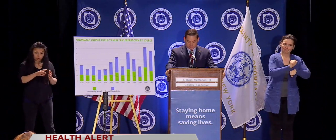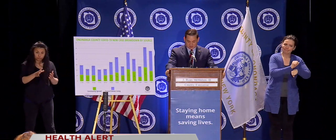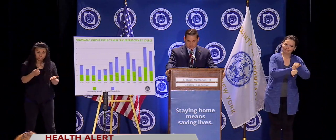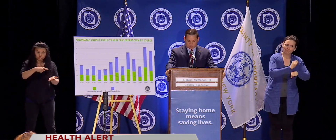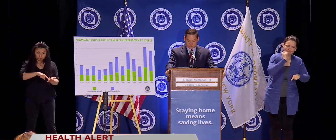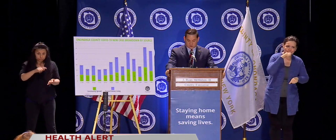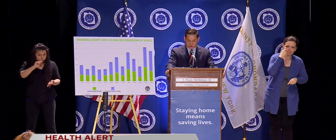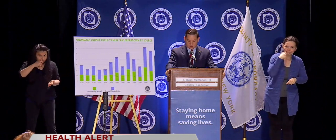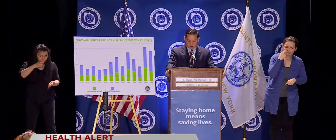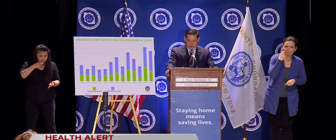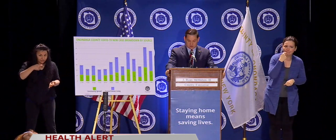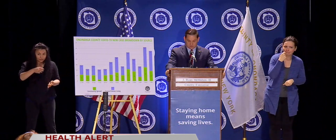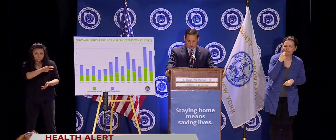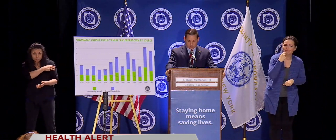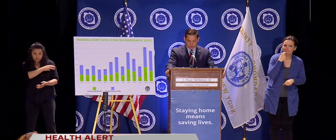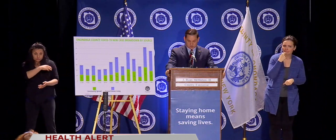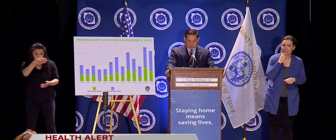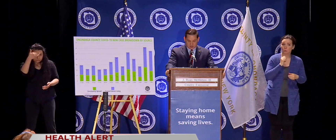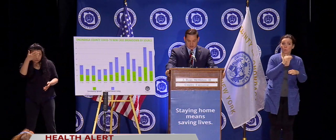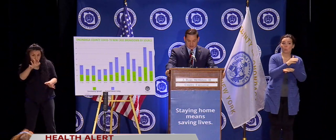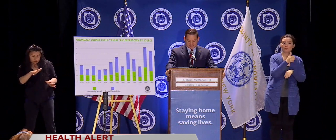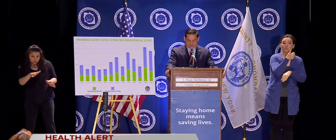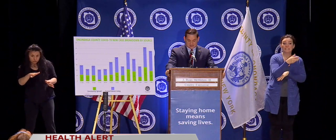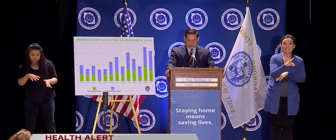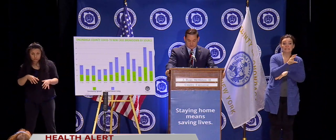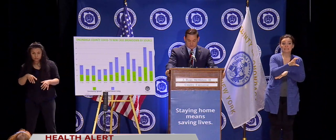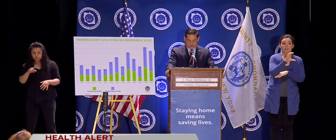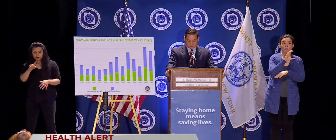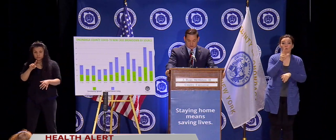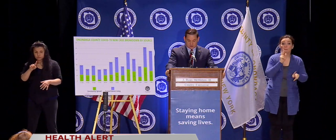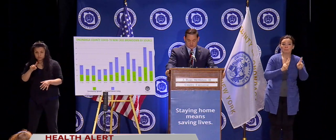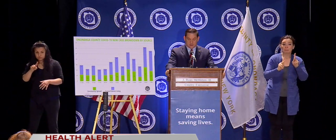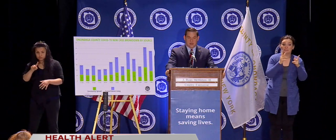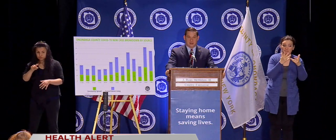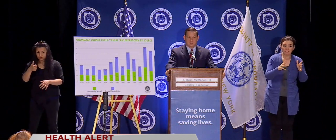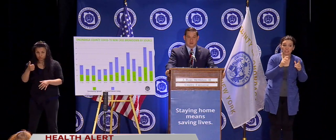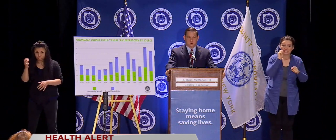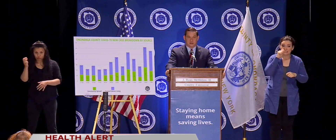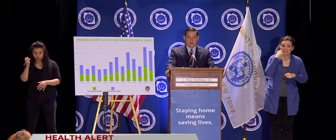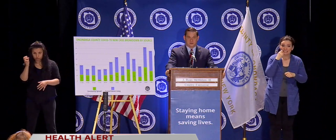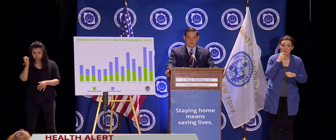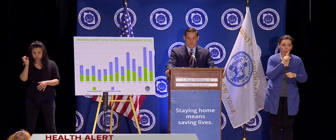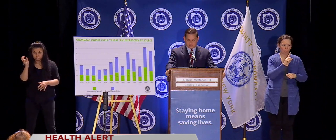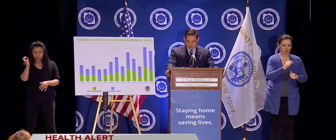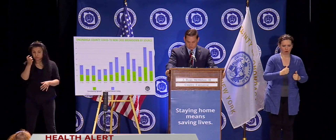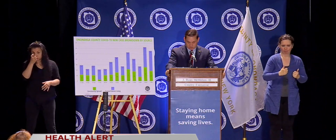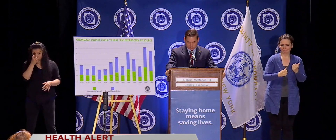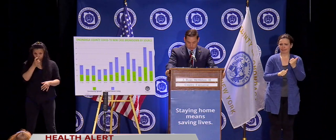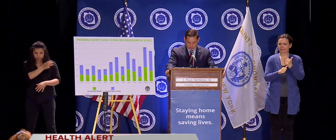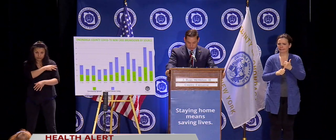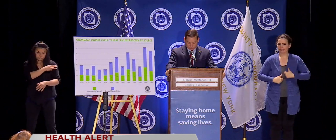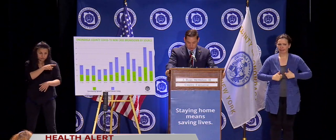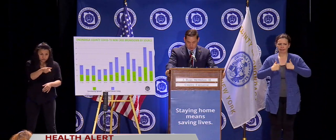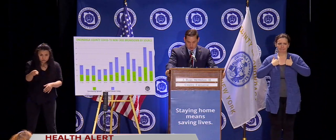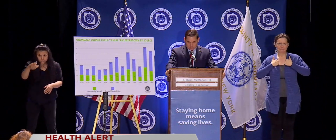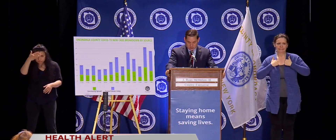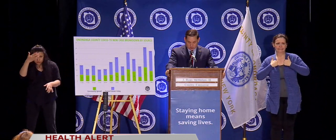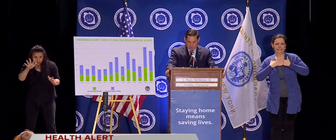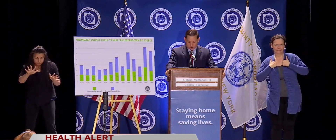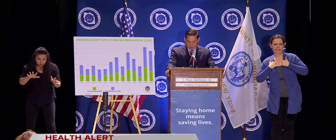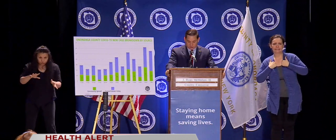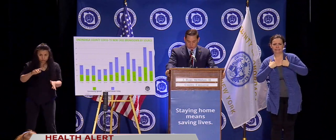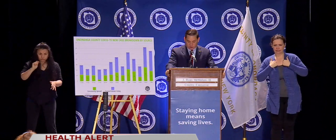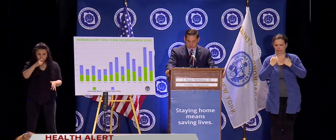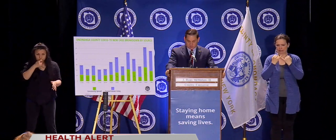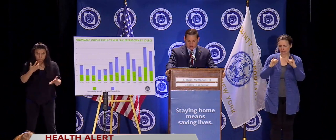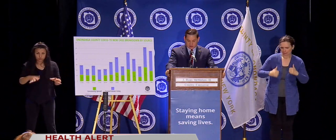we have tested over 1,600 individuals at assisted living facilities and independent living facilities for seniors. In